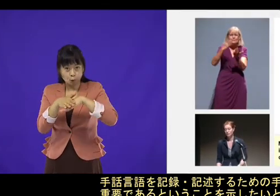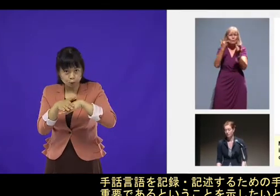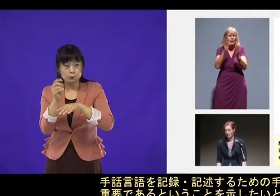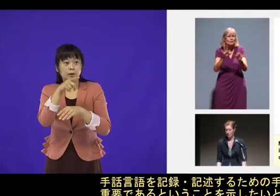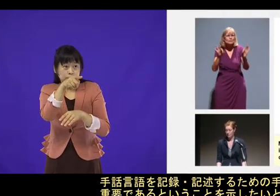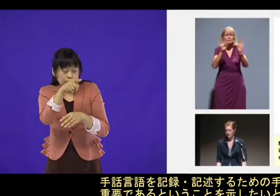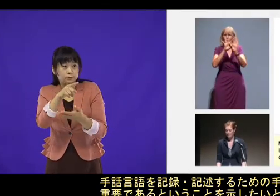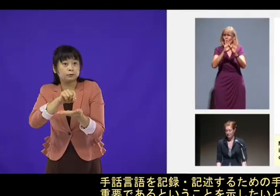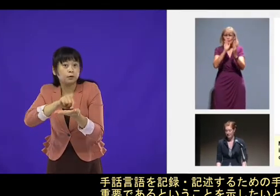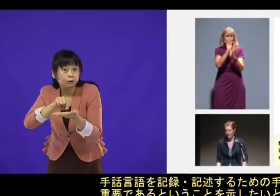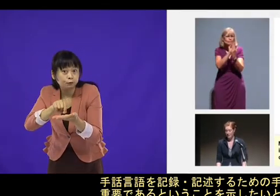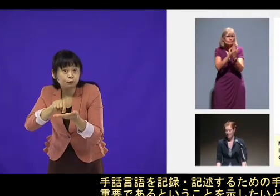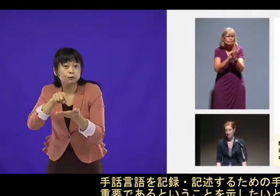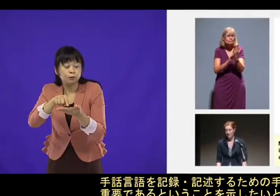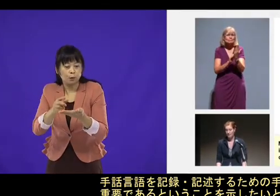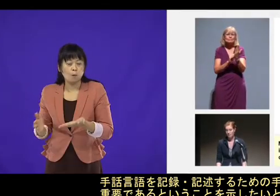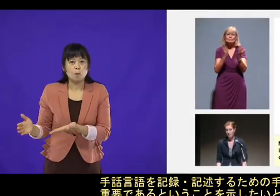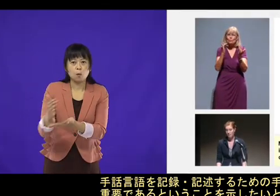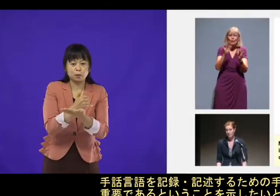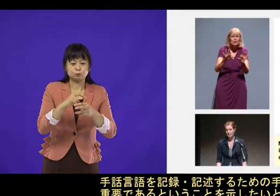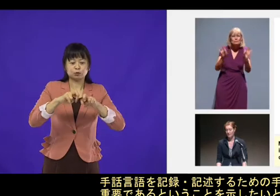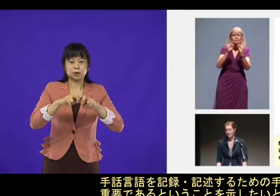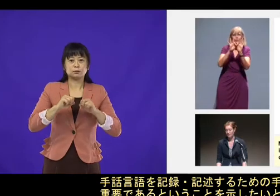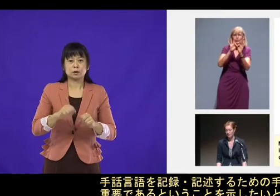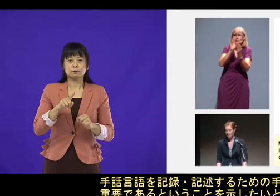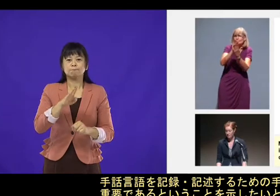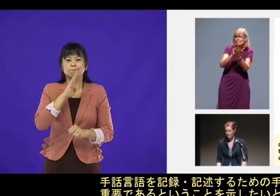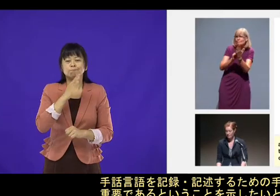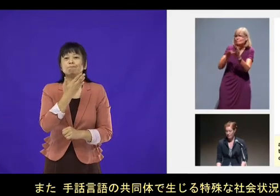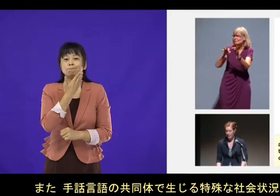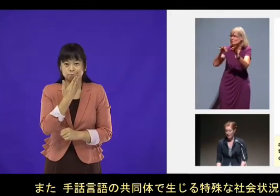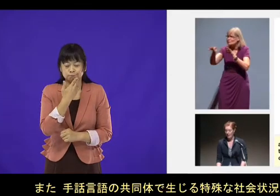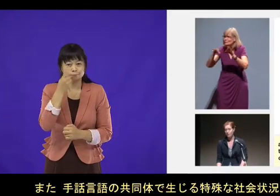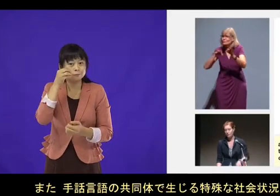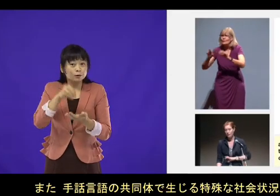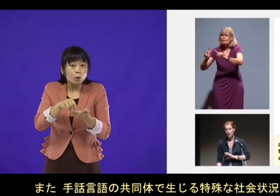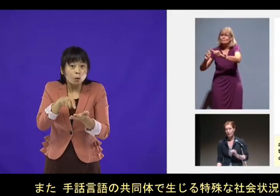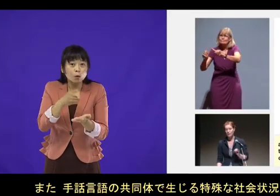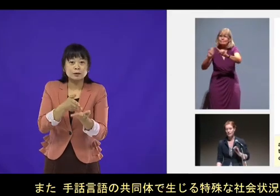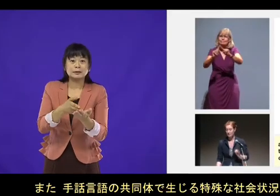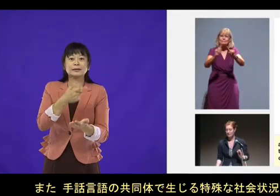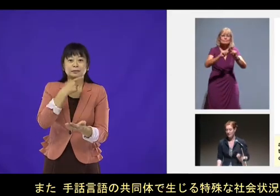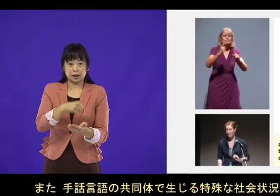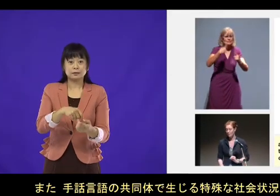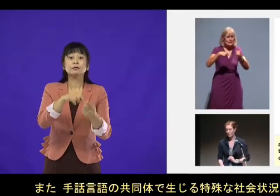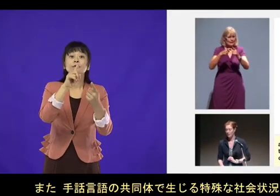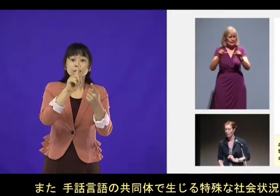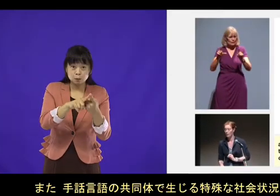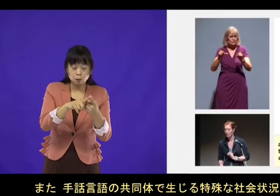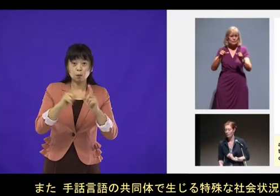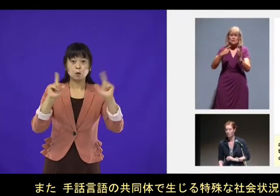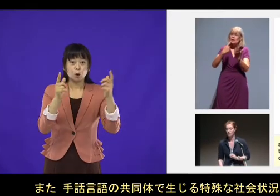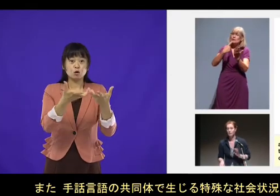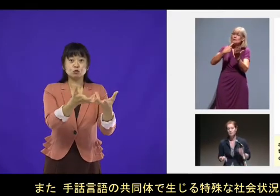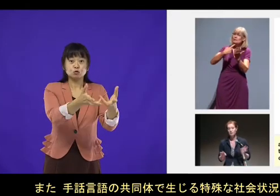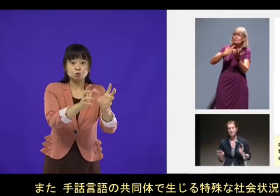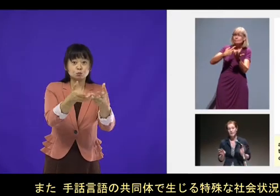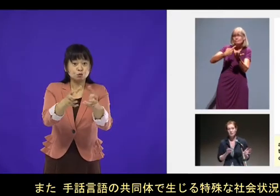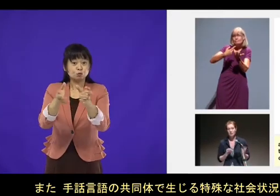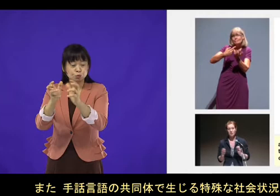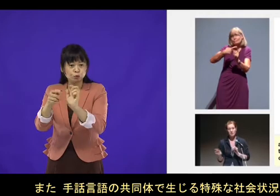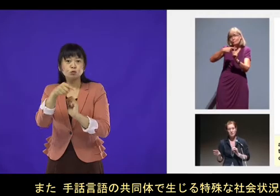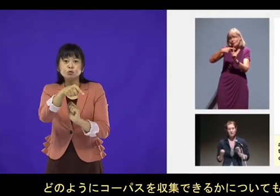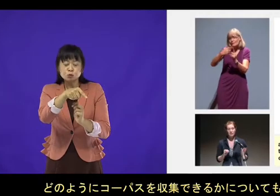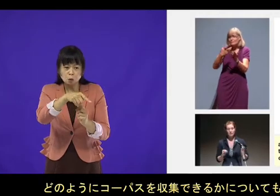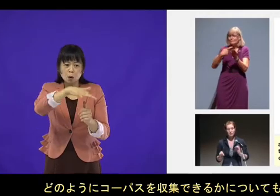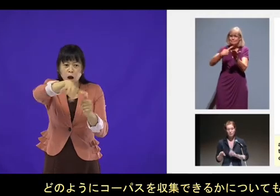as a tool for documenting and describing sign languages, and also how we can sample our corpora to